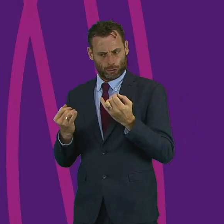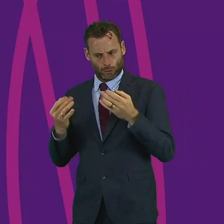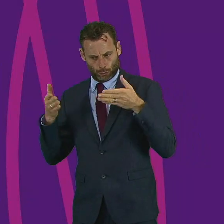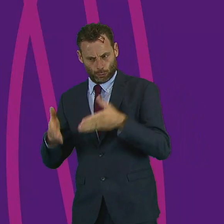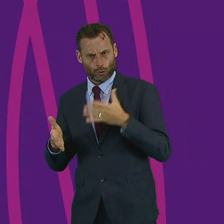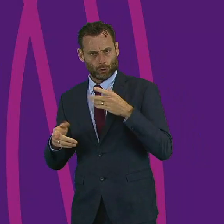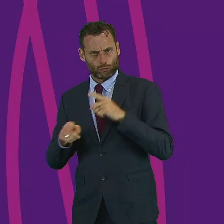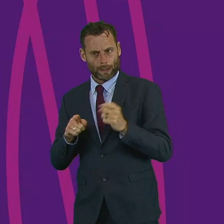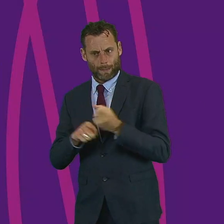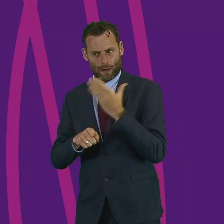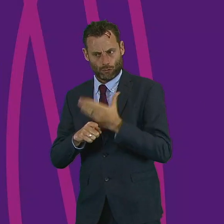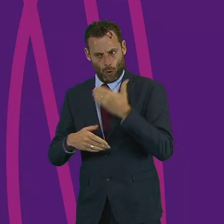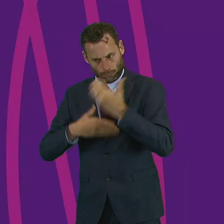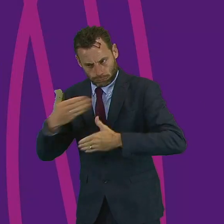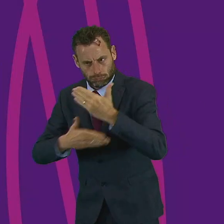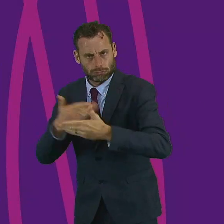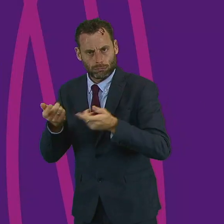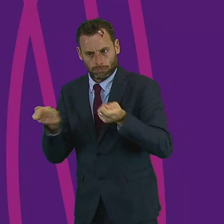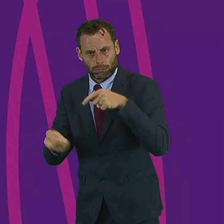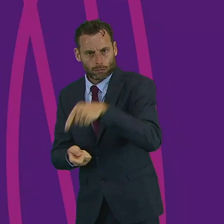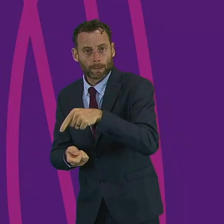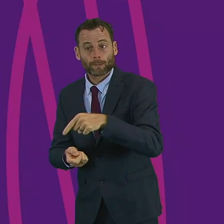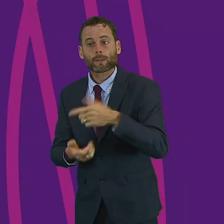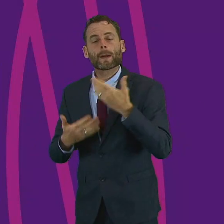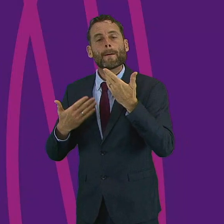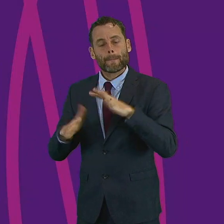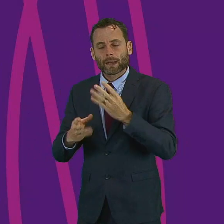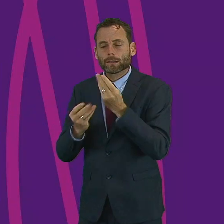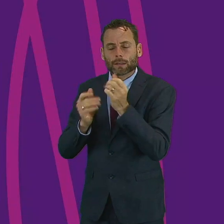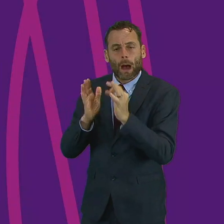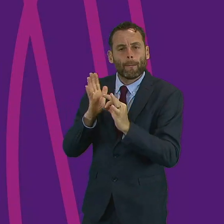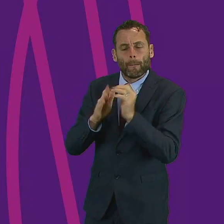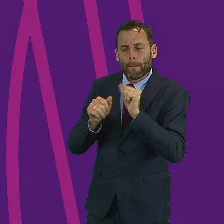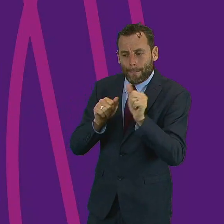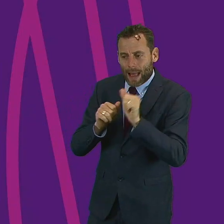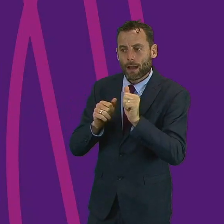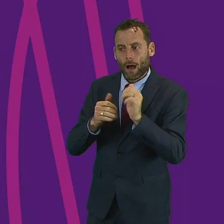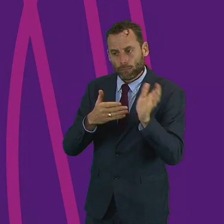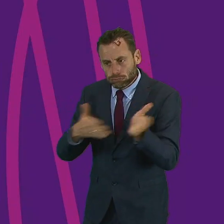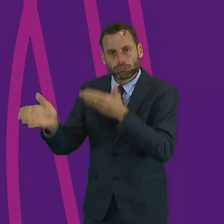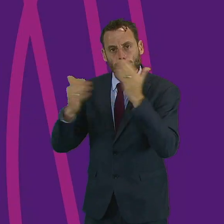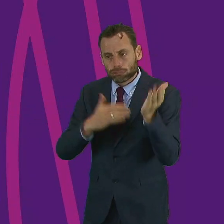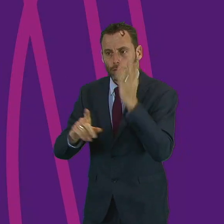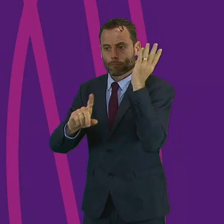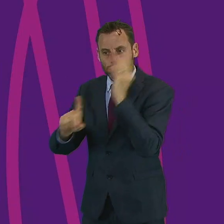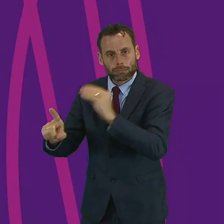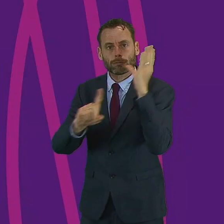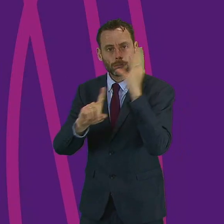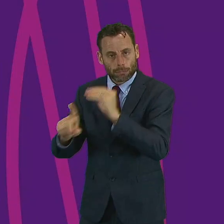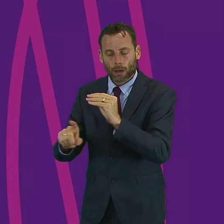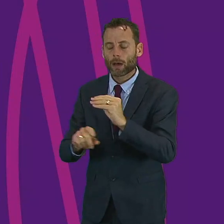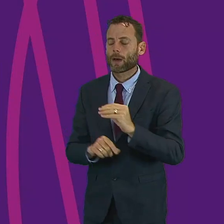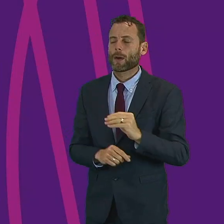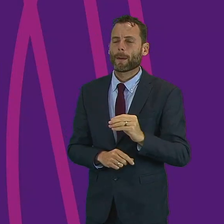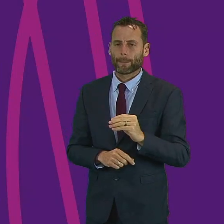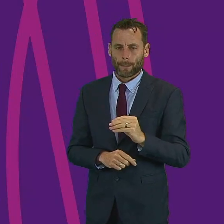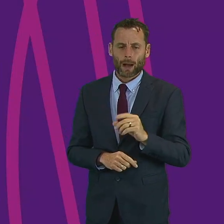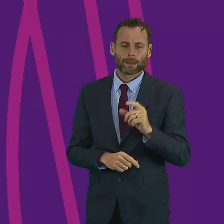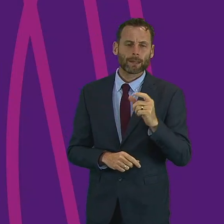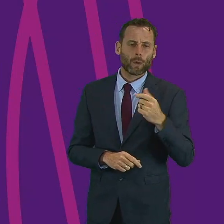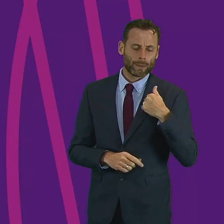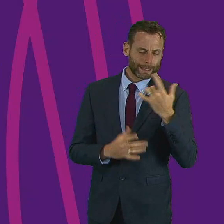days, which is positive. However, there are still some outstanding results from the past week, and so we continue to follow this up